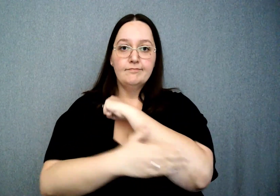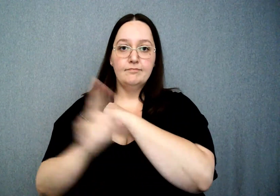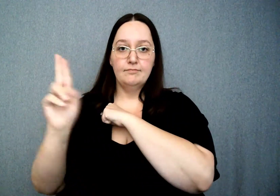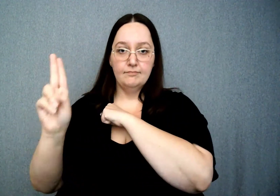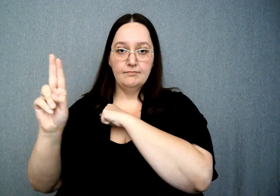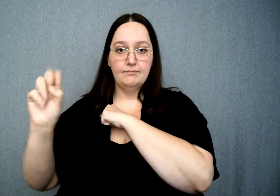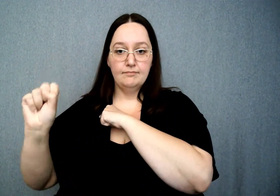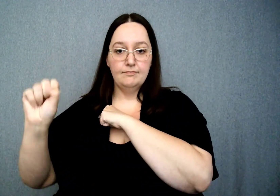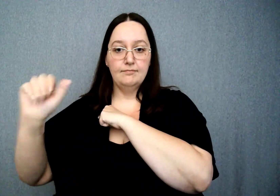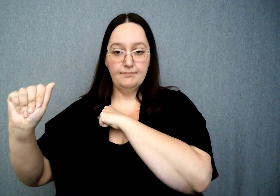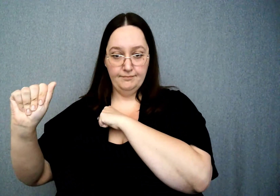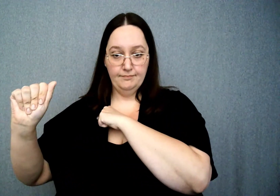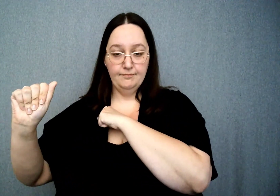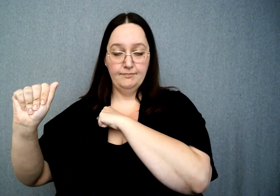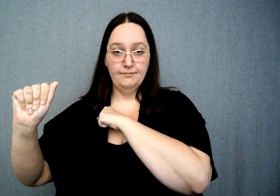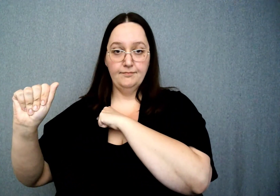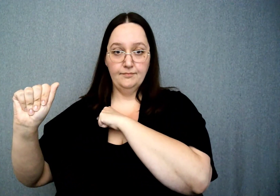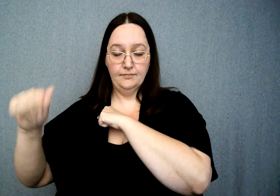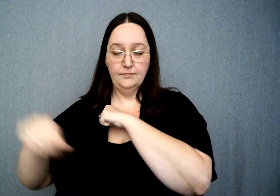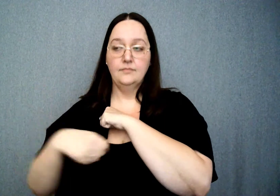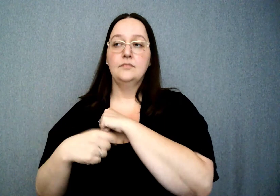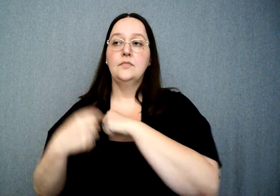Our country, USA.